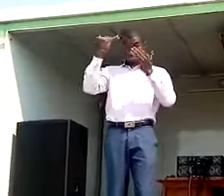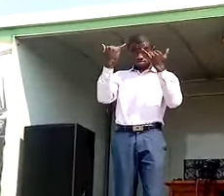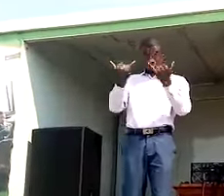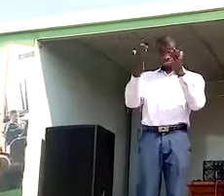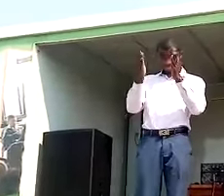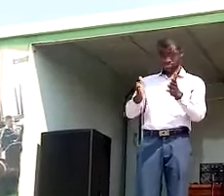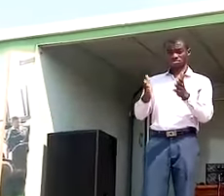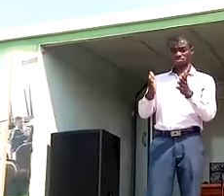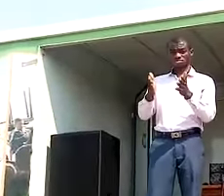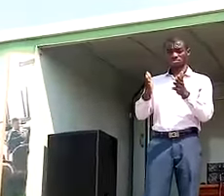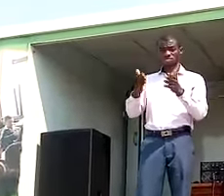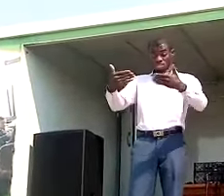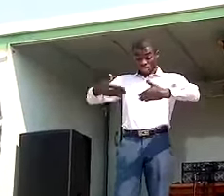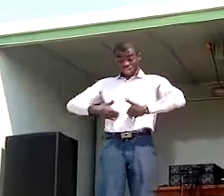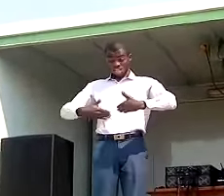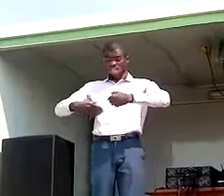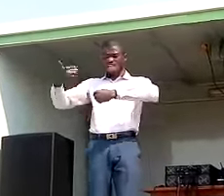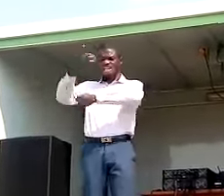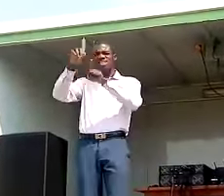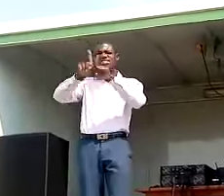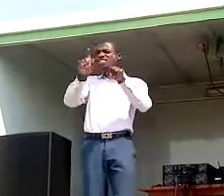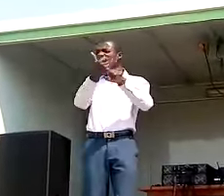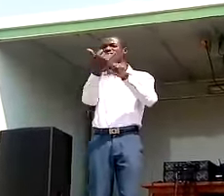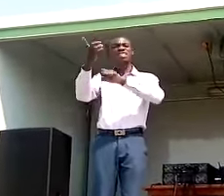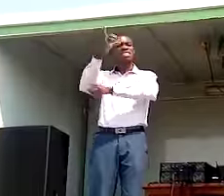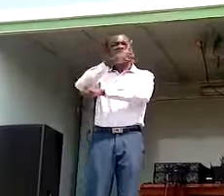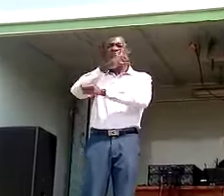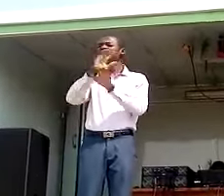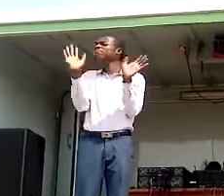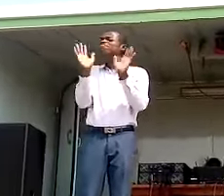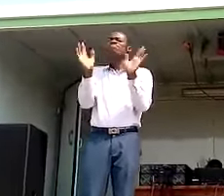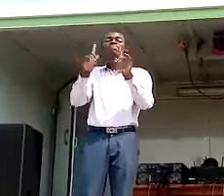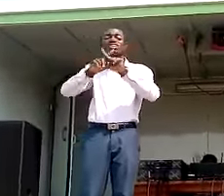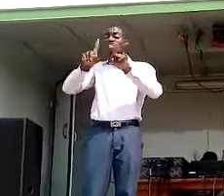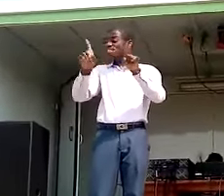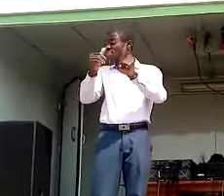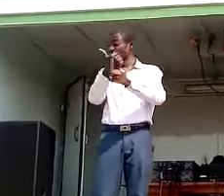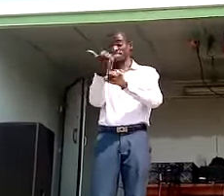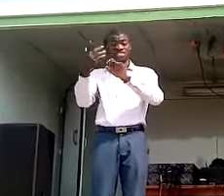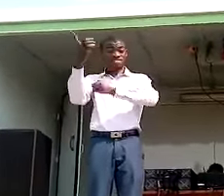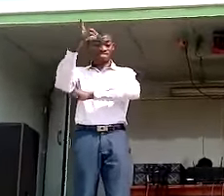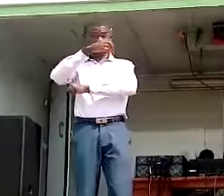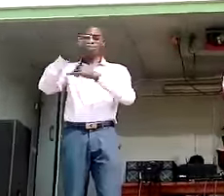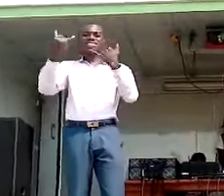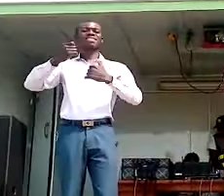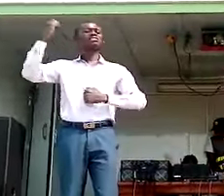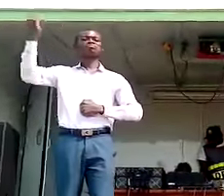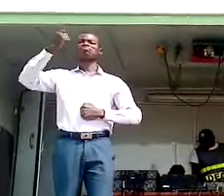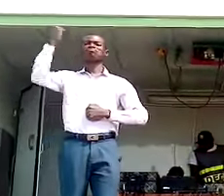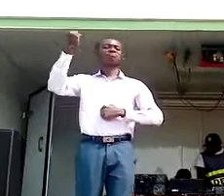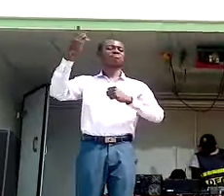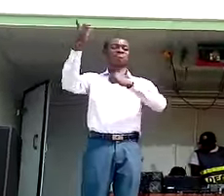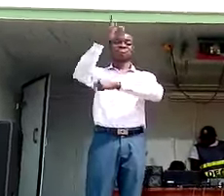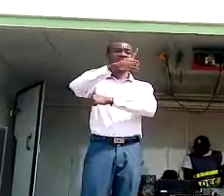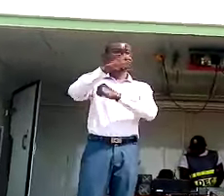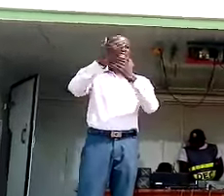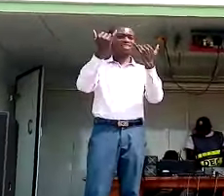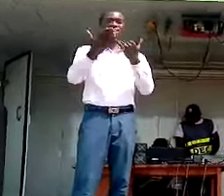adolescent health day is not just like any other day. This day is different from other days. As we are celebrating this day, let us remember, we,